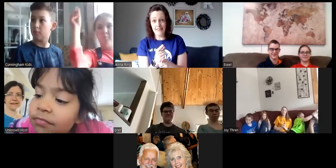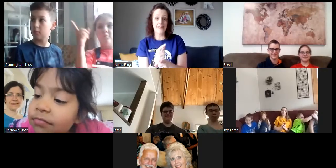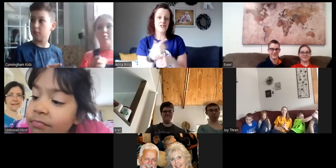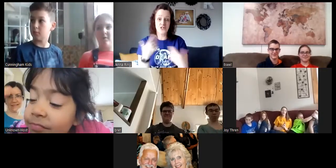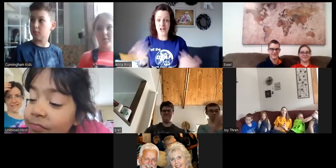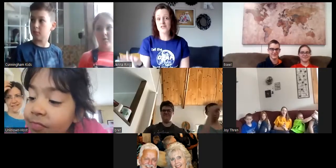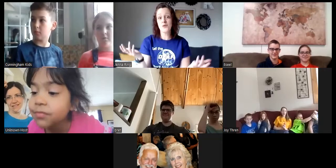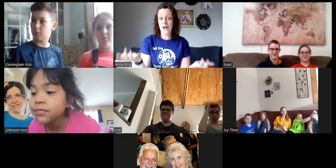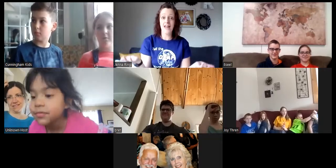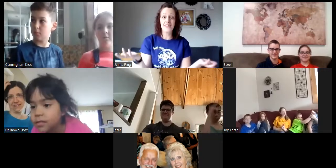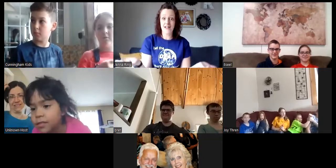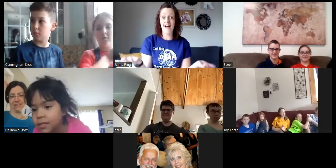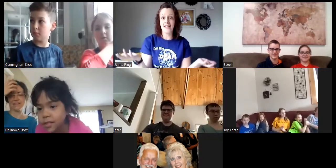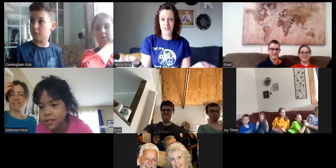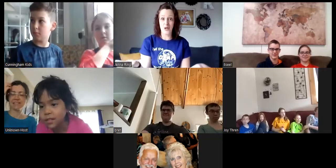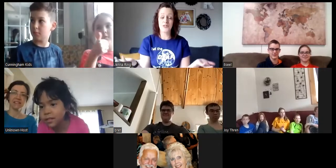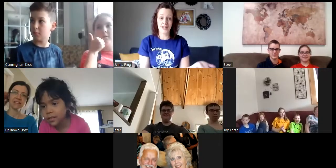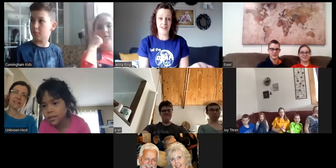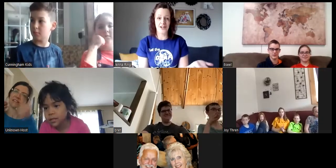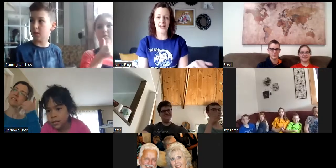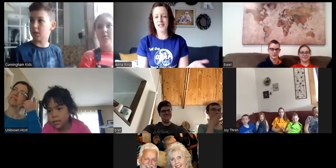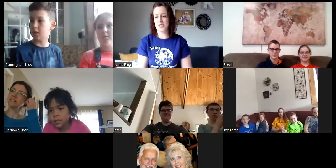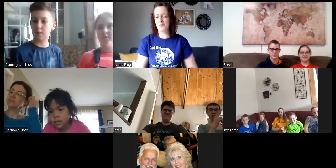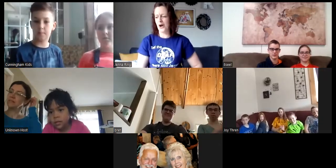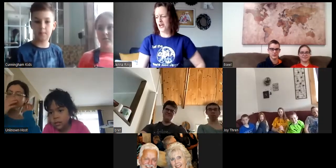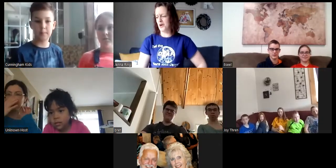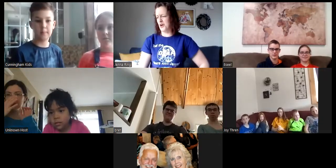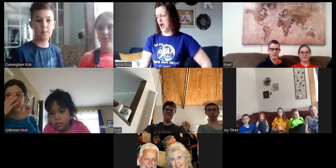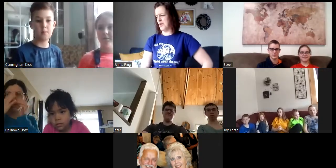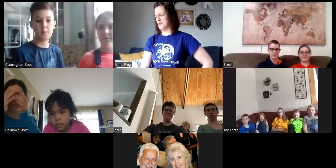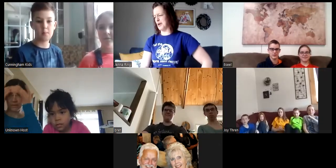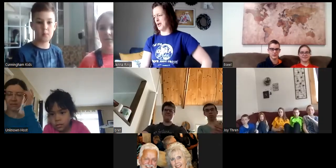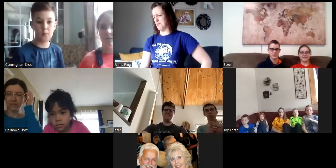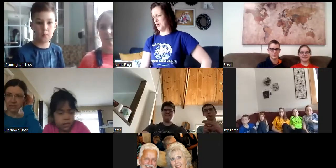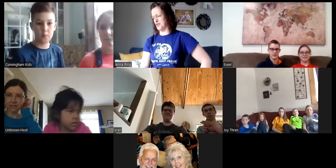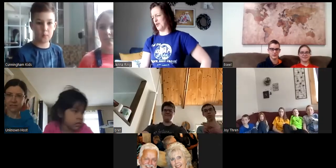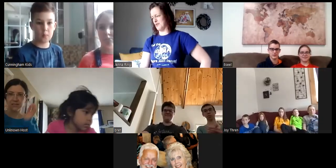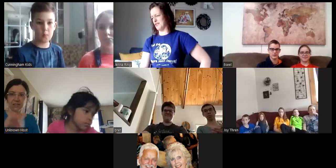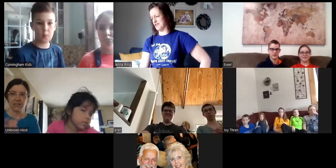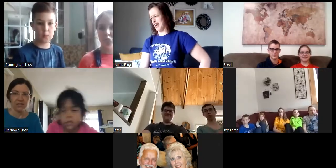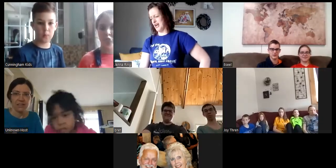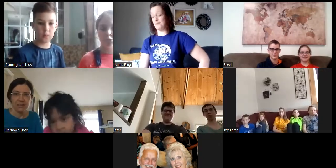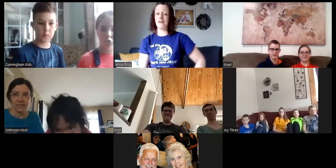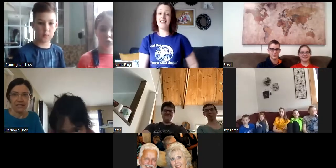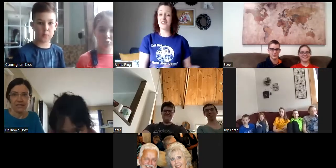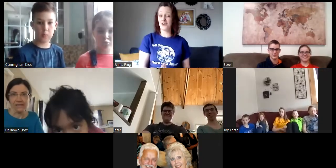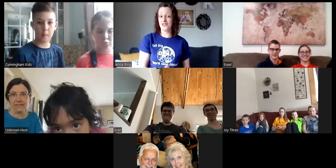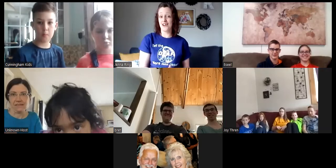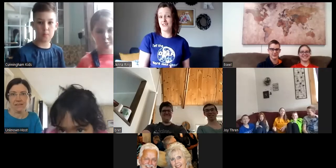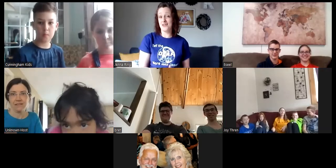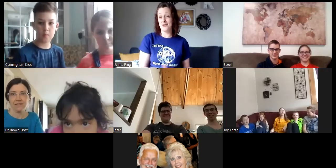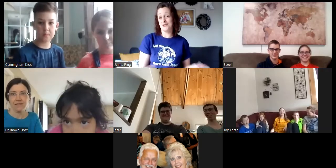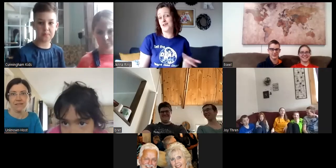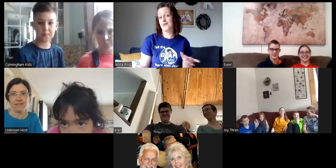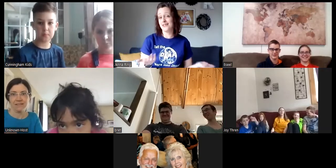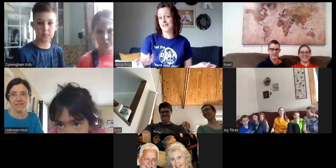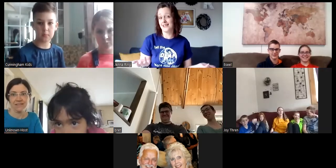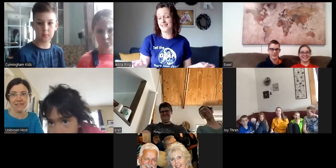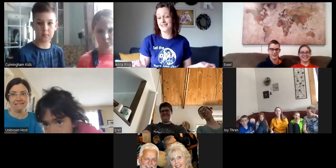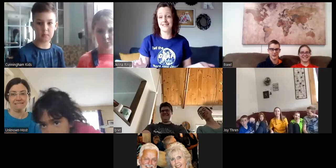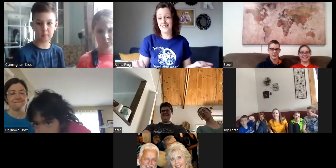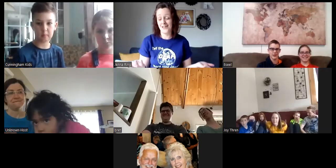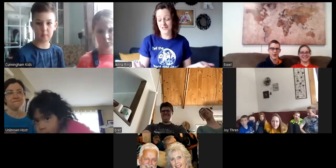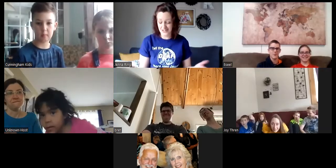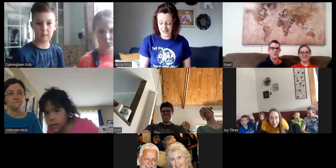always right. That's just the way the signs go together. I can see Brett down there. Yeah, that's because boys are always right, but then girls are too. So